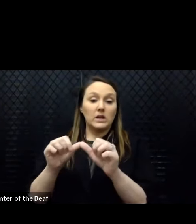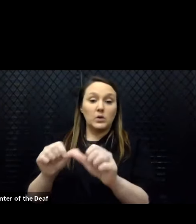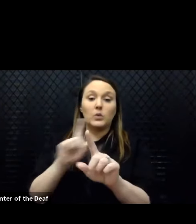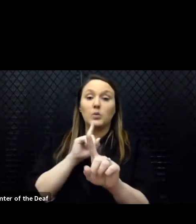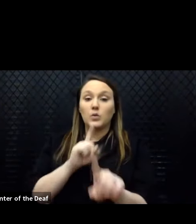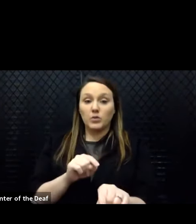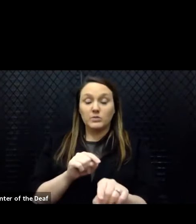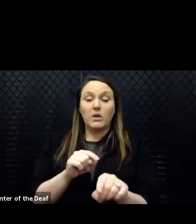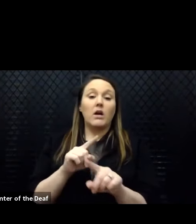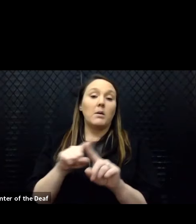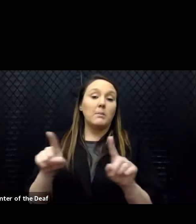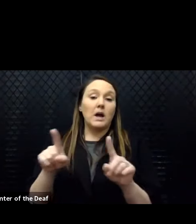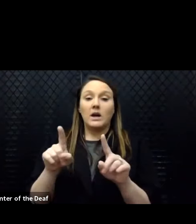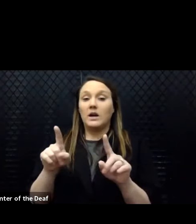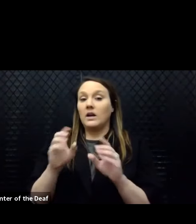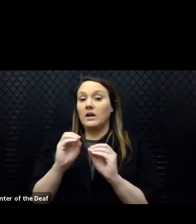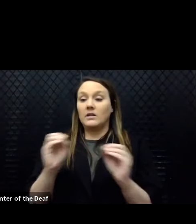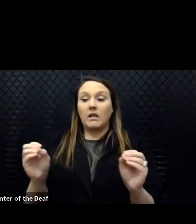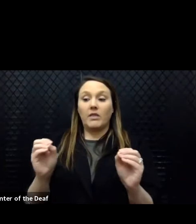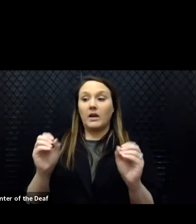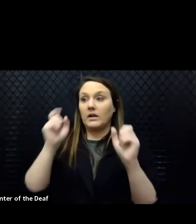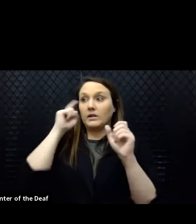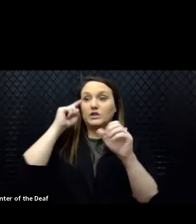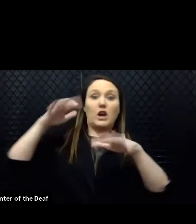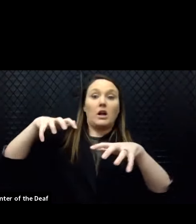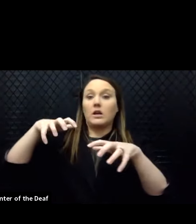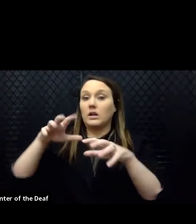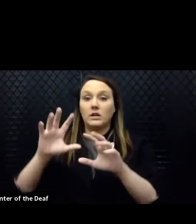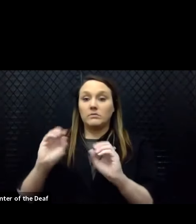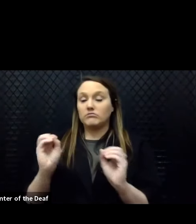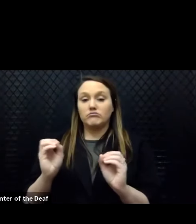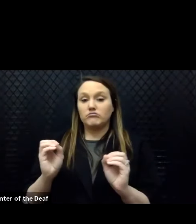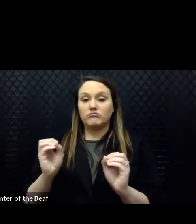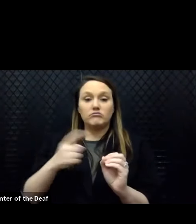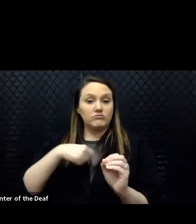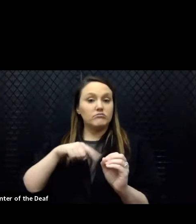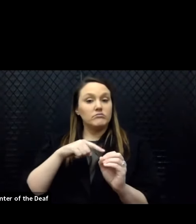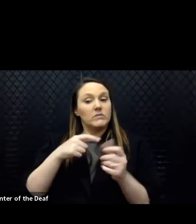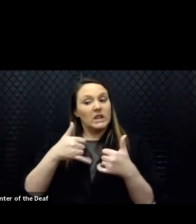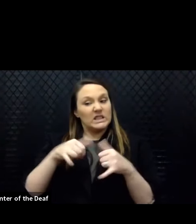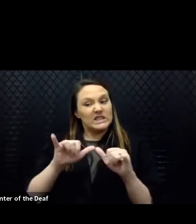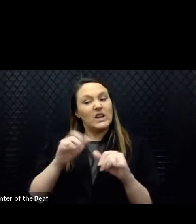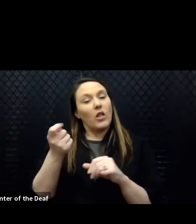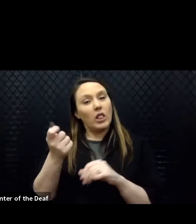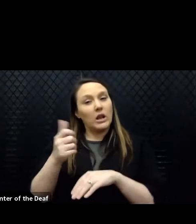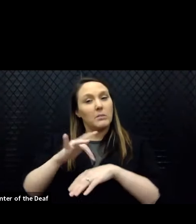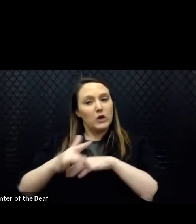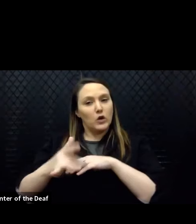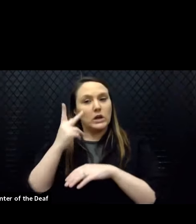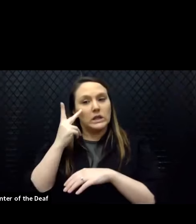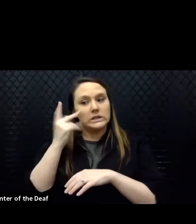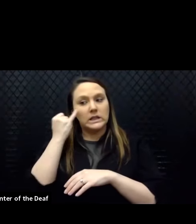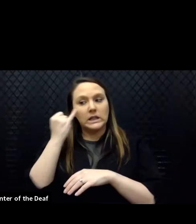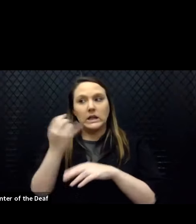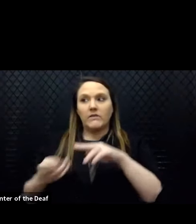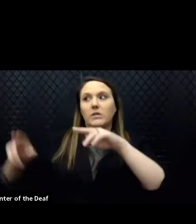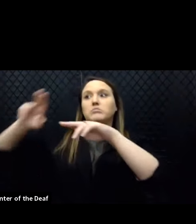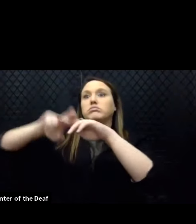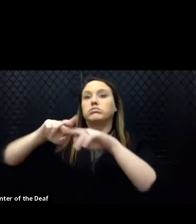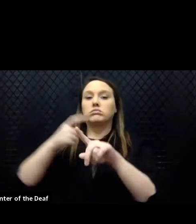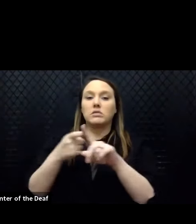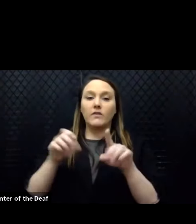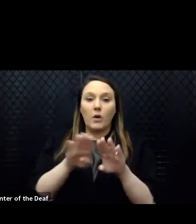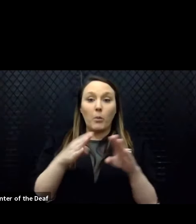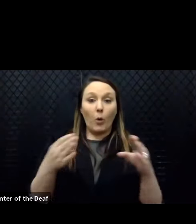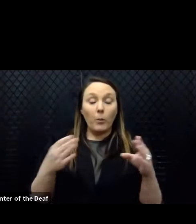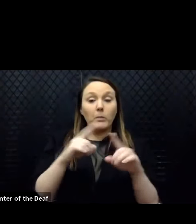But there's nothing been alarming or anything at this point. That's why we said it's still a little early to see if there's been any big trends from the reopening. And